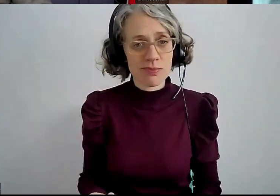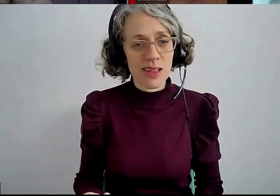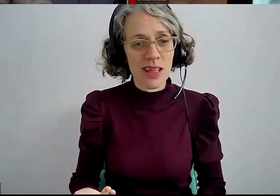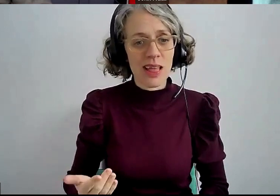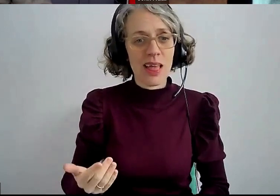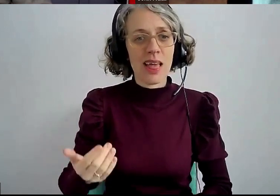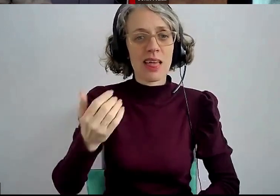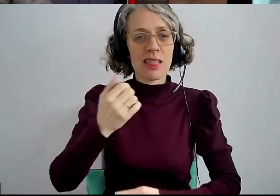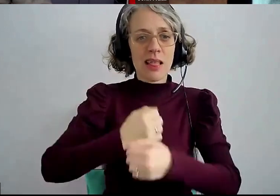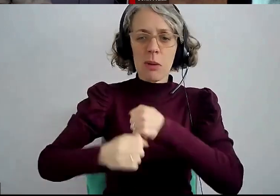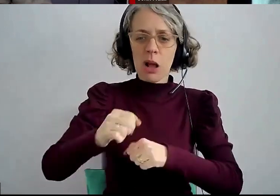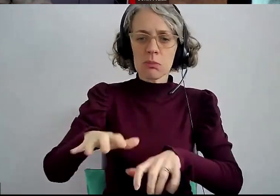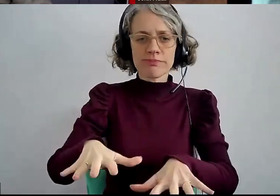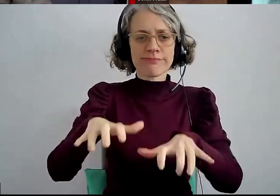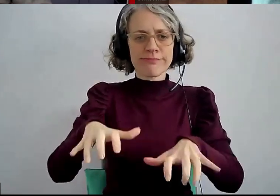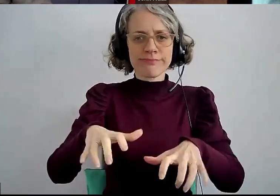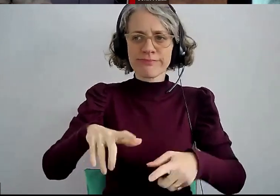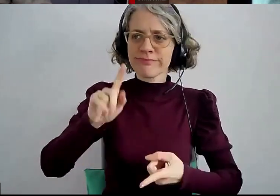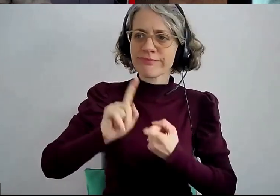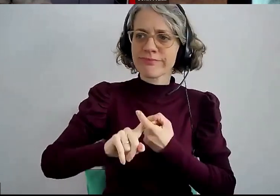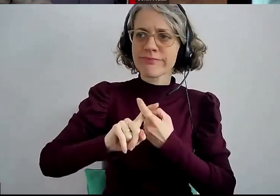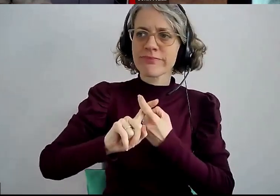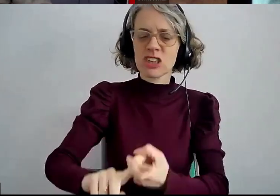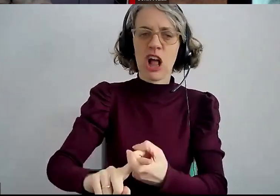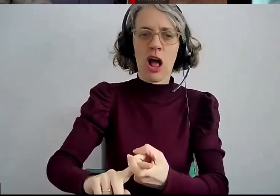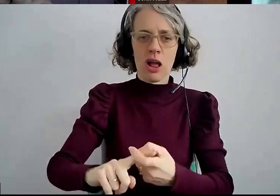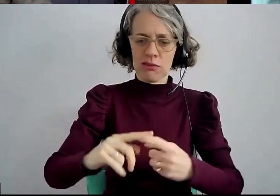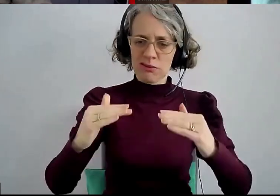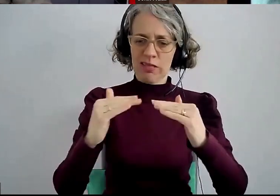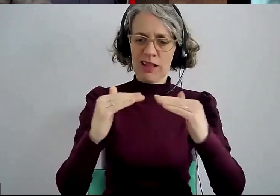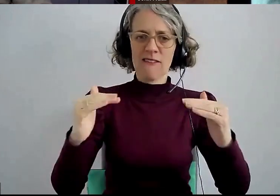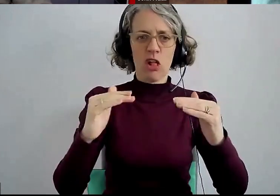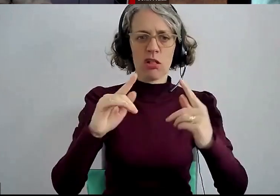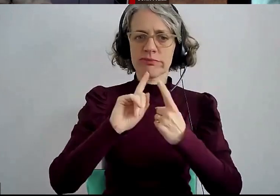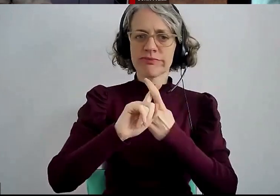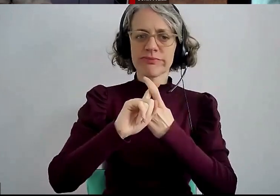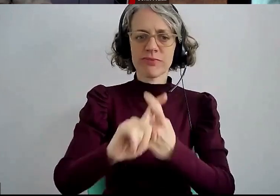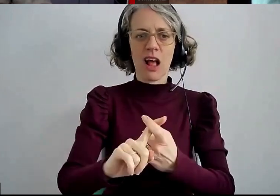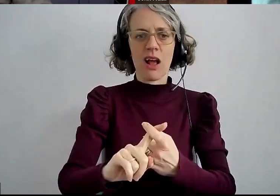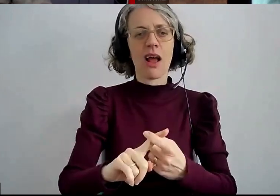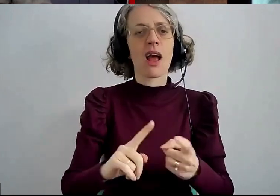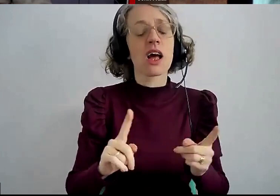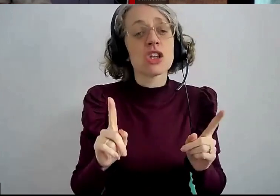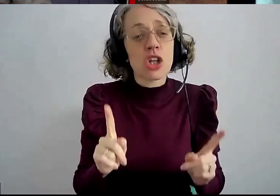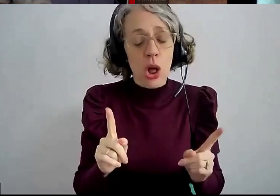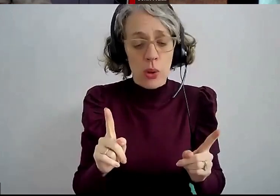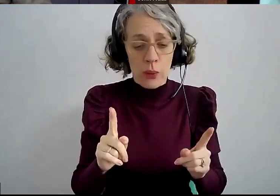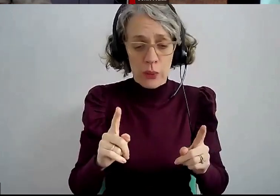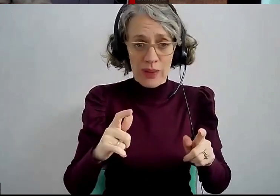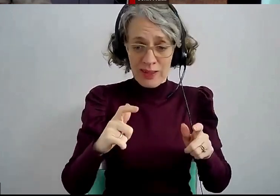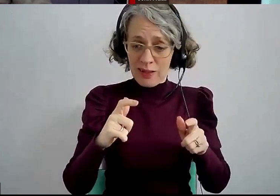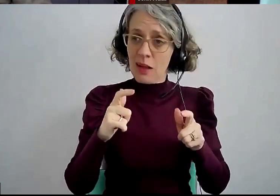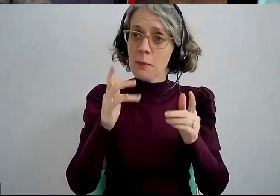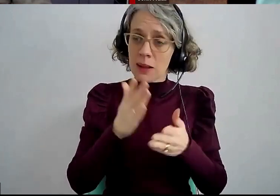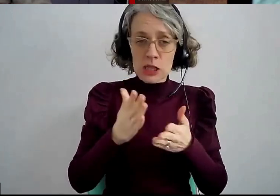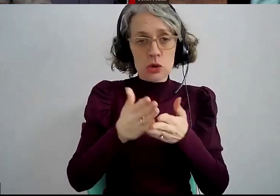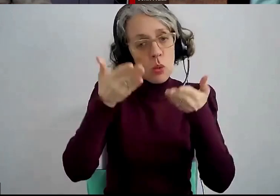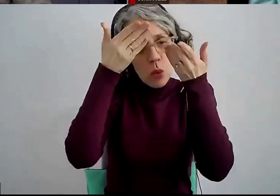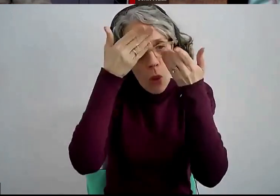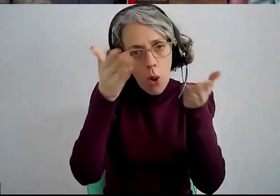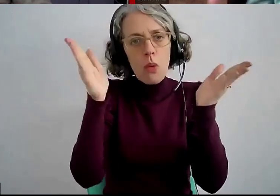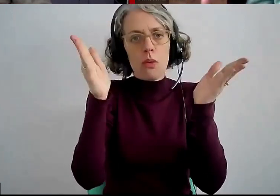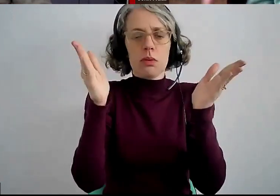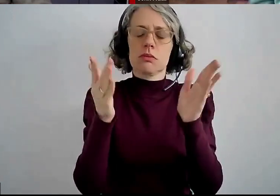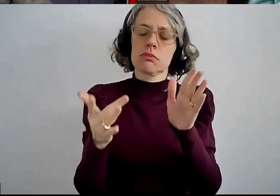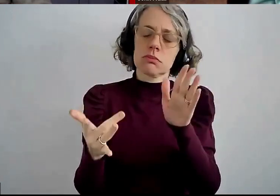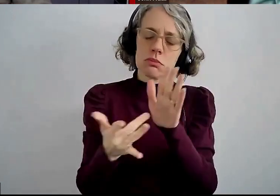become ossified at a certain level. So keeping that openness is critical.